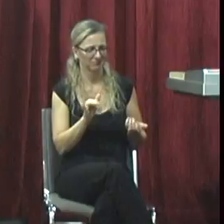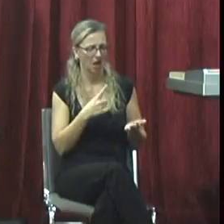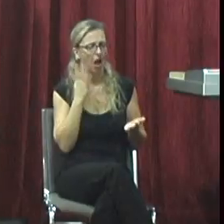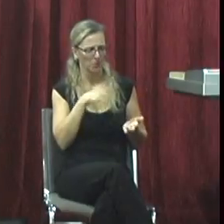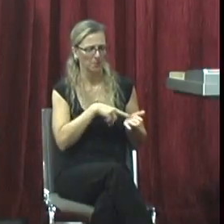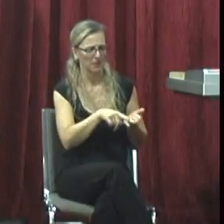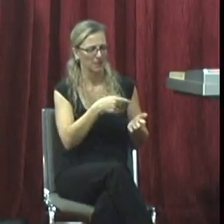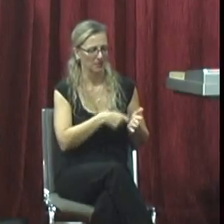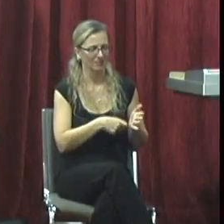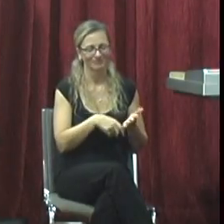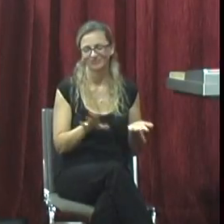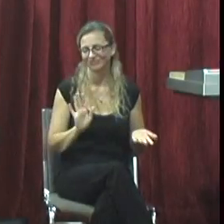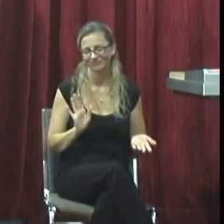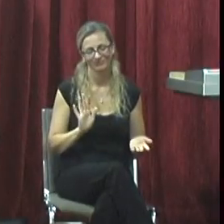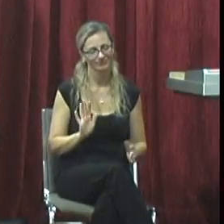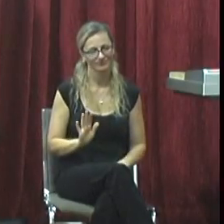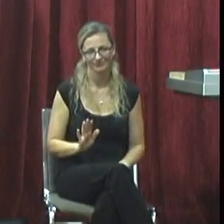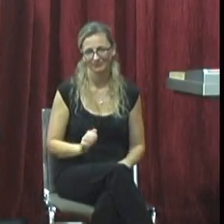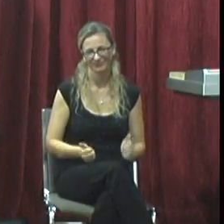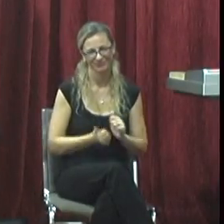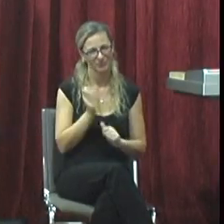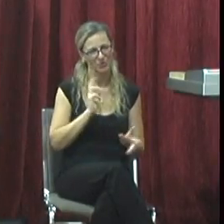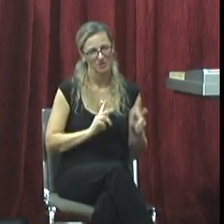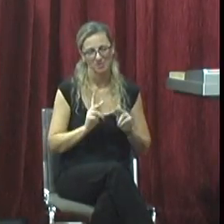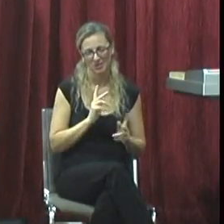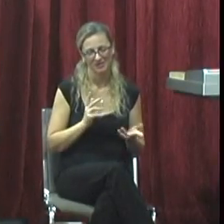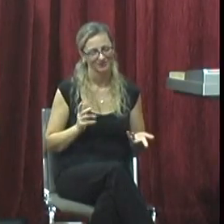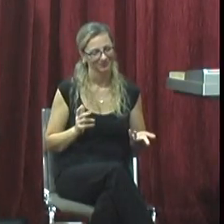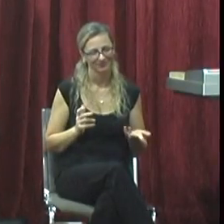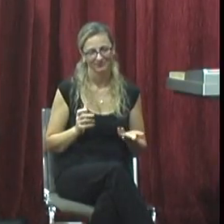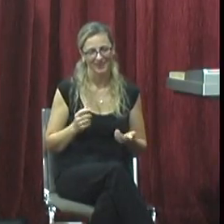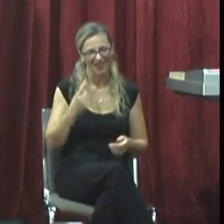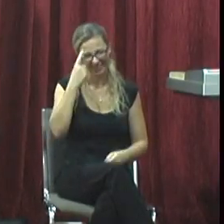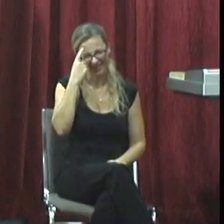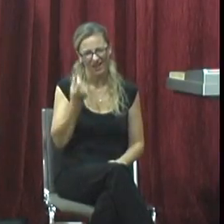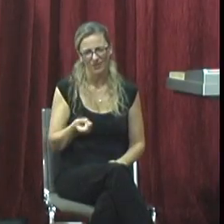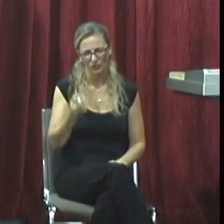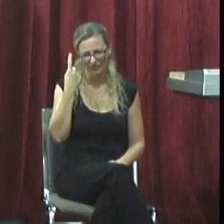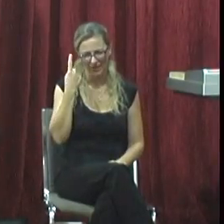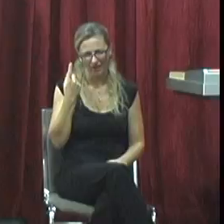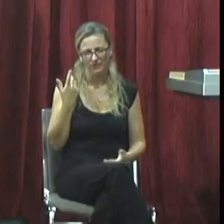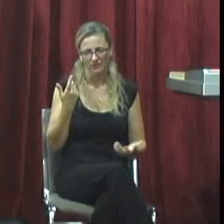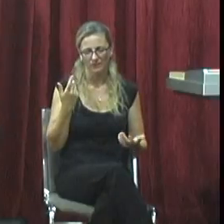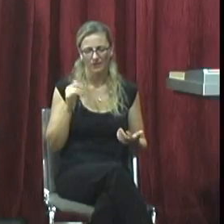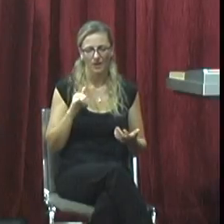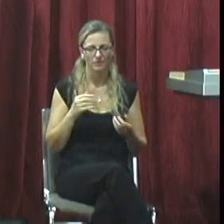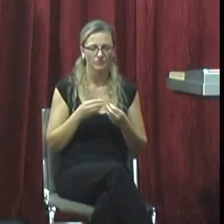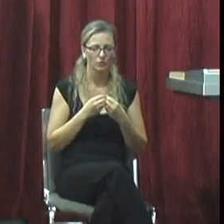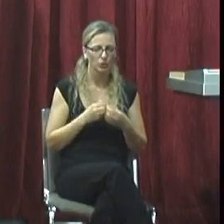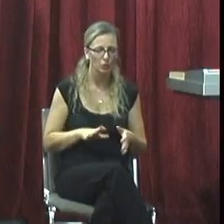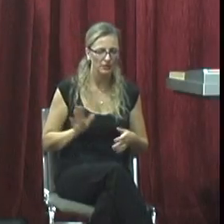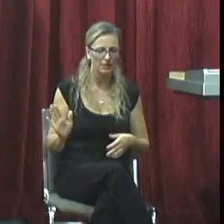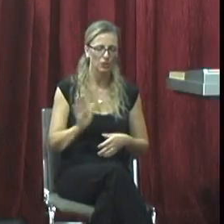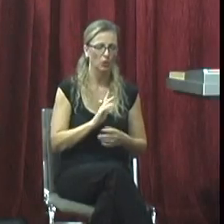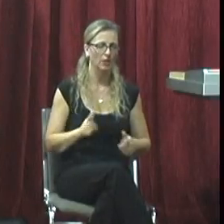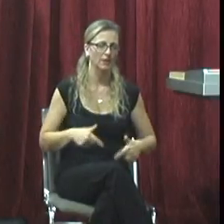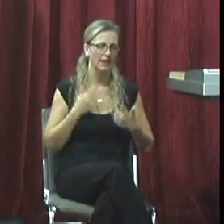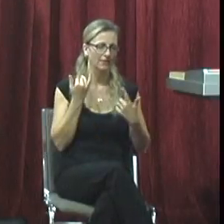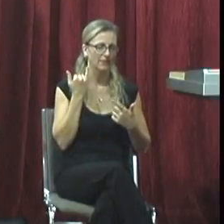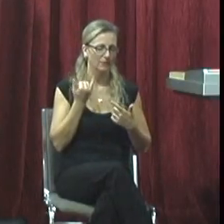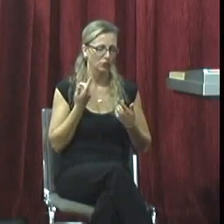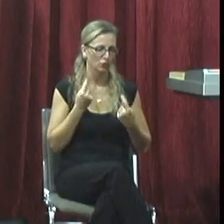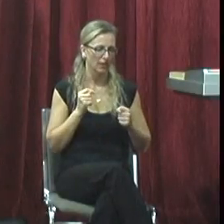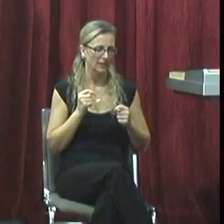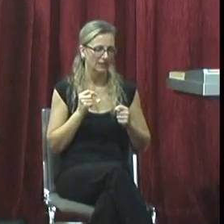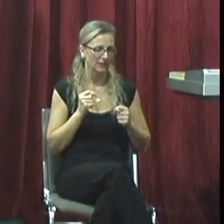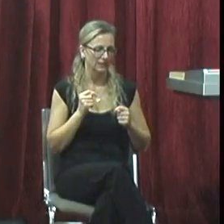Now, most of you and most people listening, I suspect, understand this part about losing your life if you try to save it.